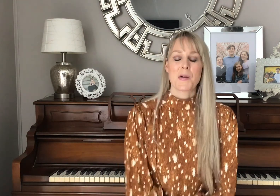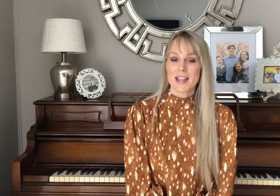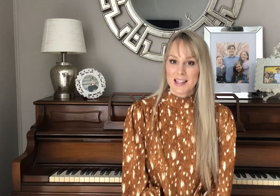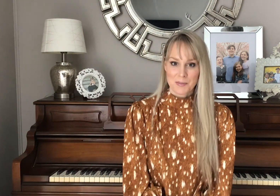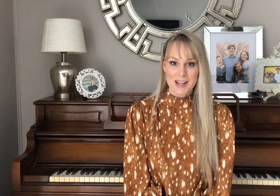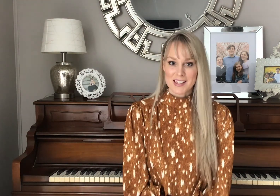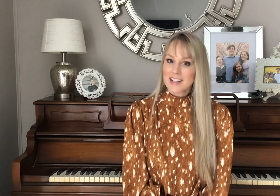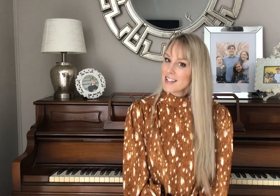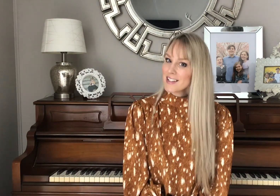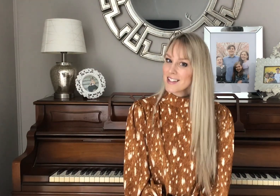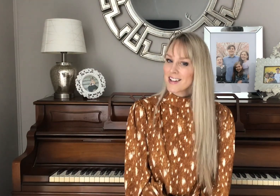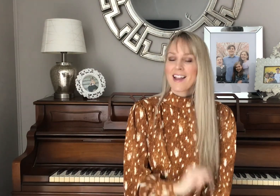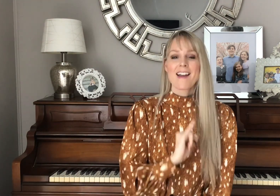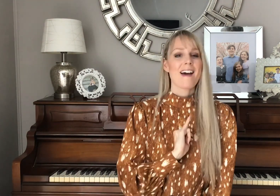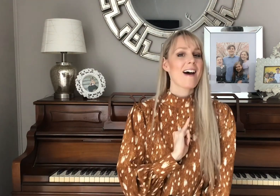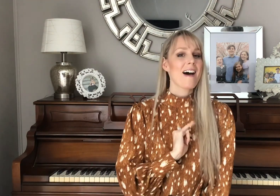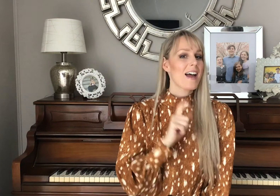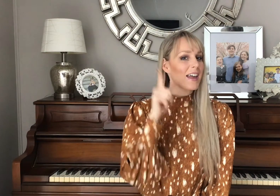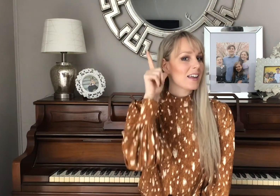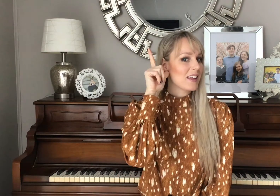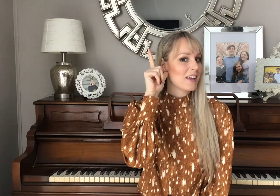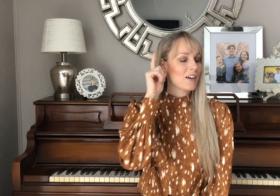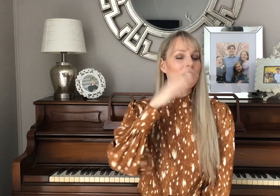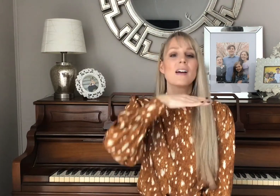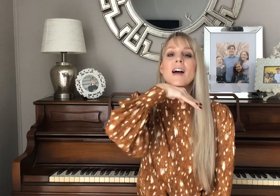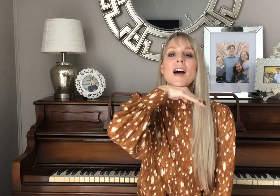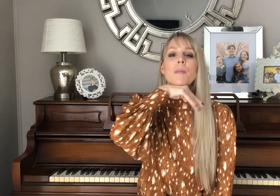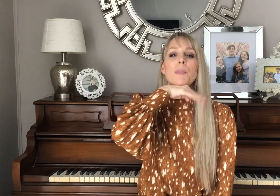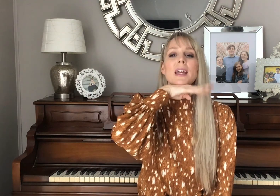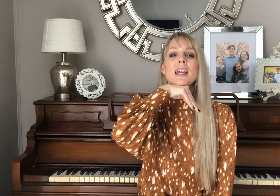let's make a sentence. I hear a pig.